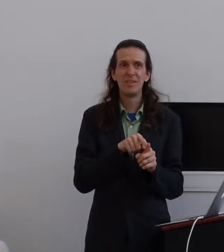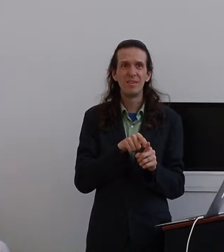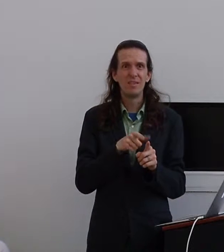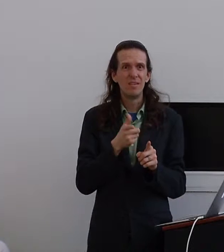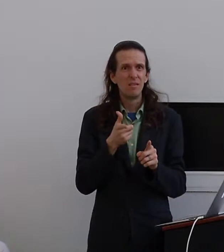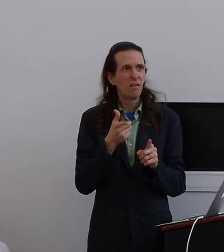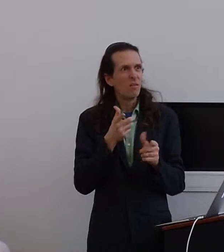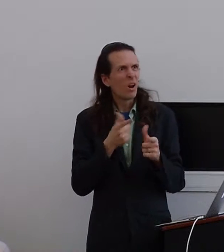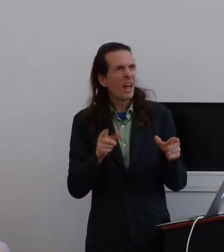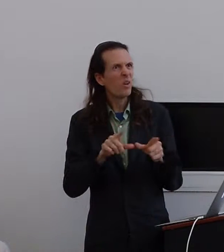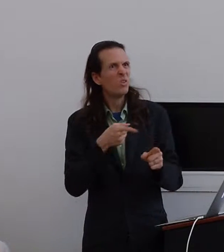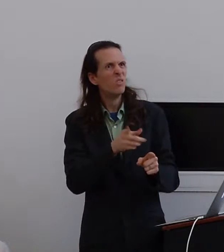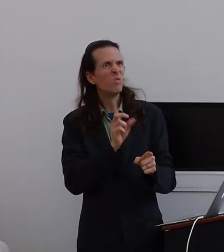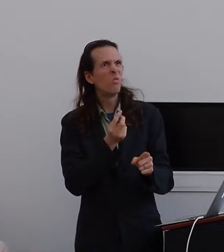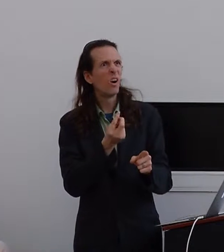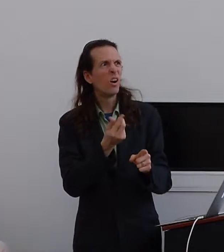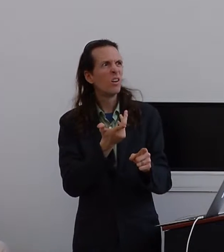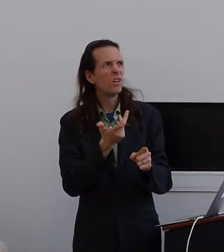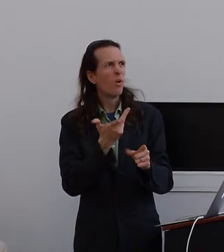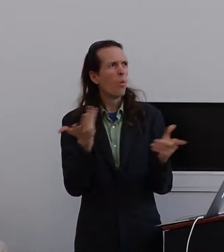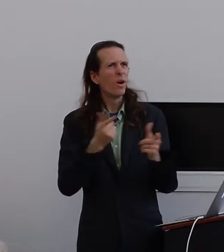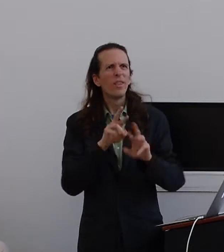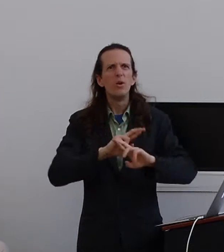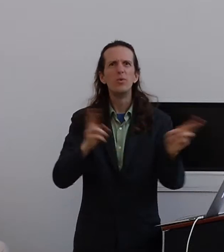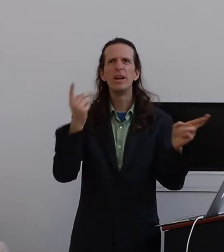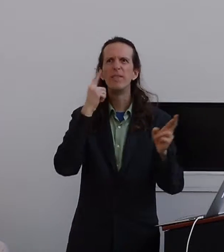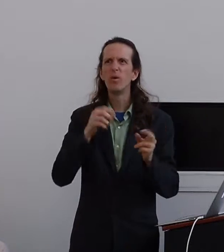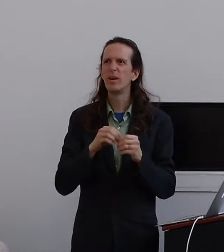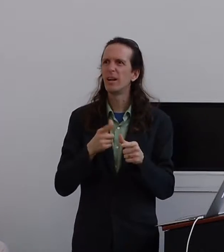infant brain is primed for in language acquisition.